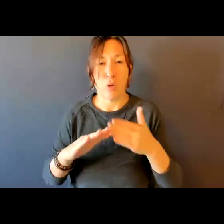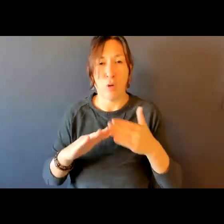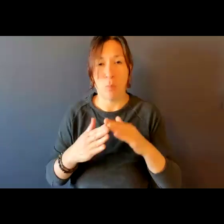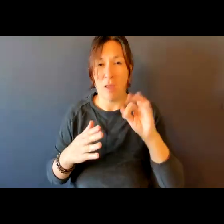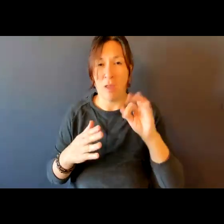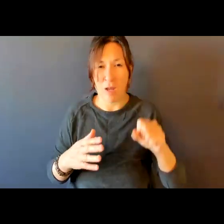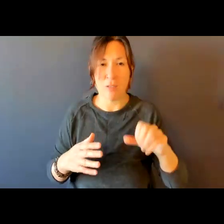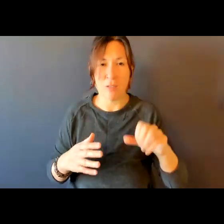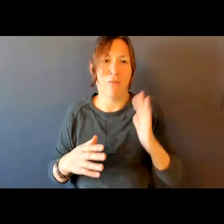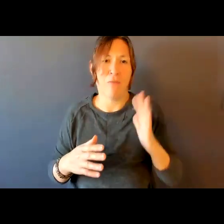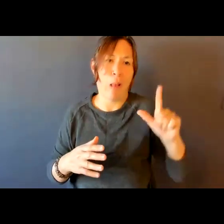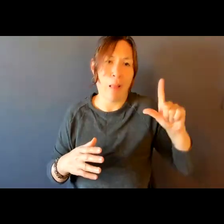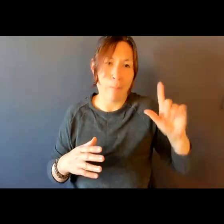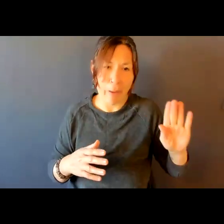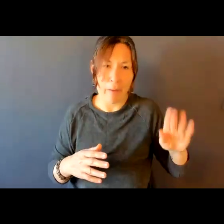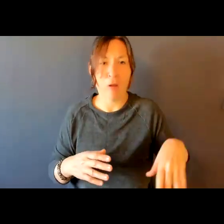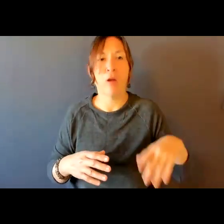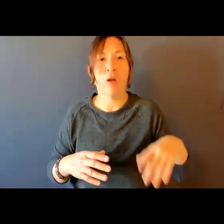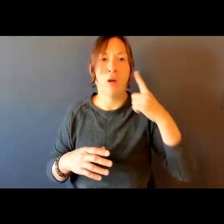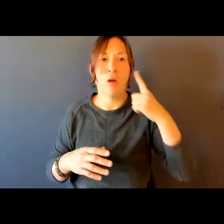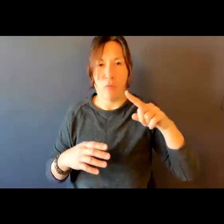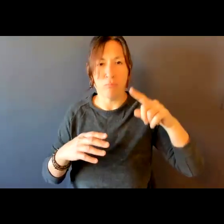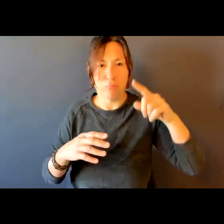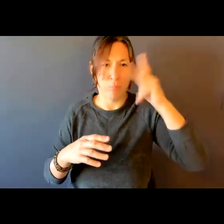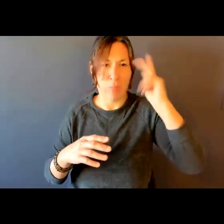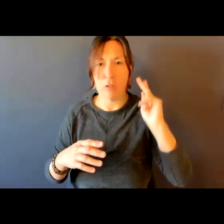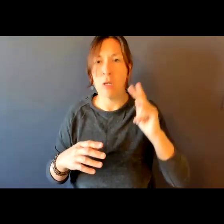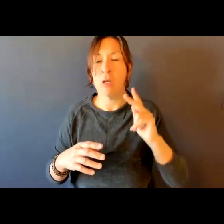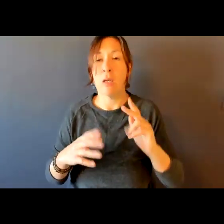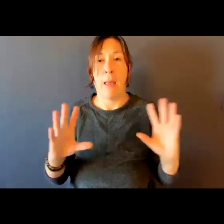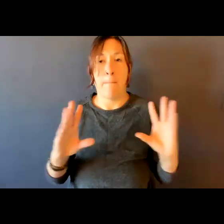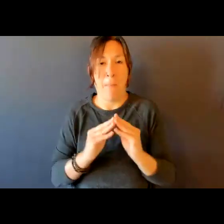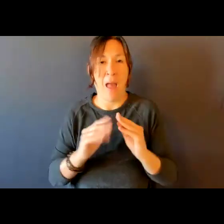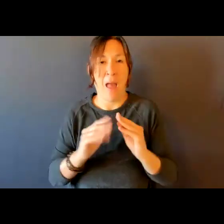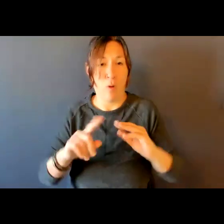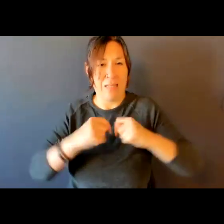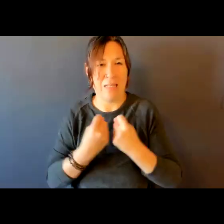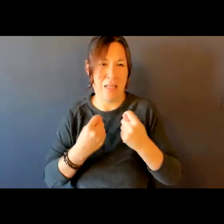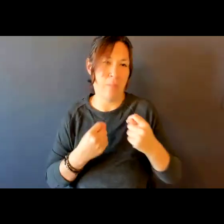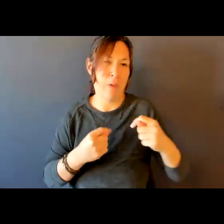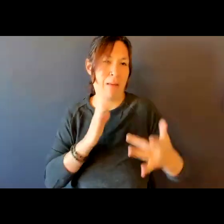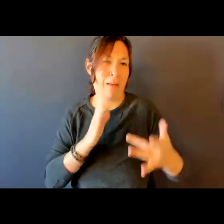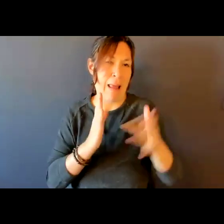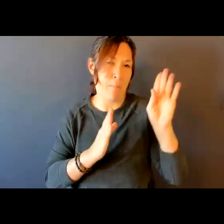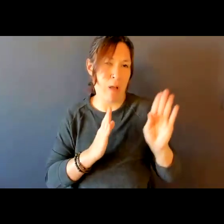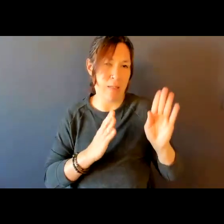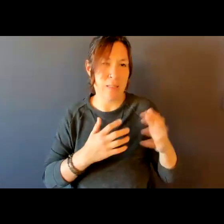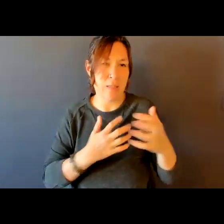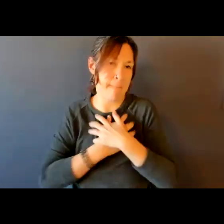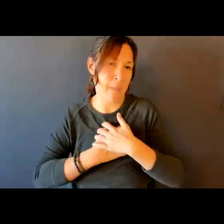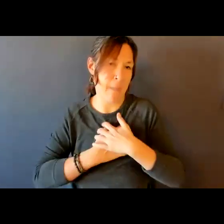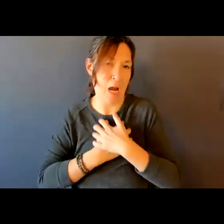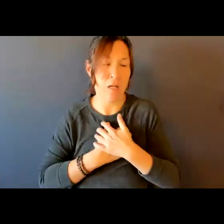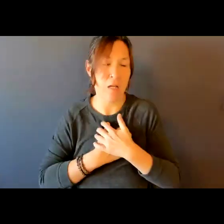England Patriots, met with the Tech Boston Academy Bears, where he presented a $1,000 donation